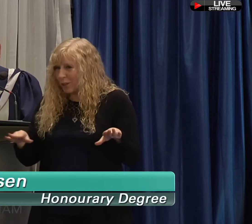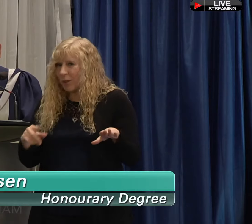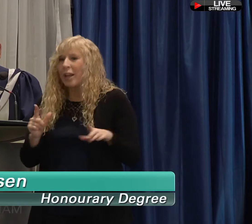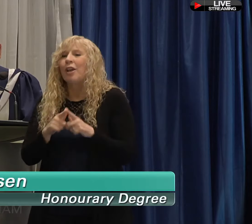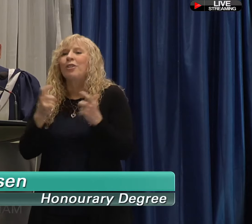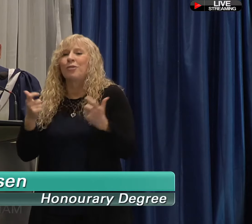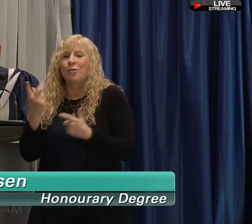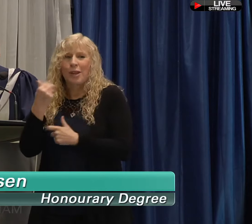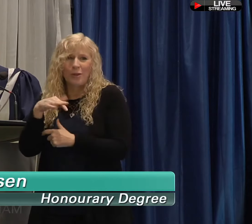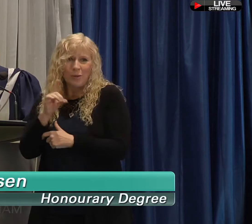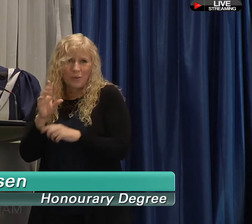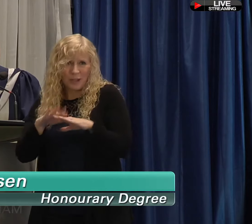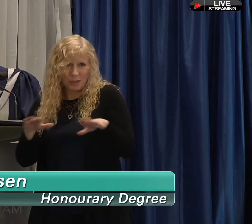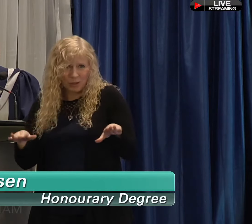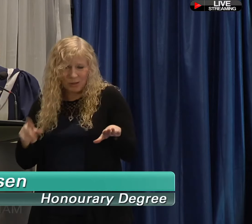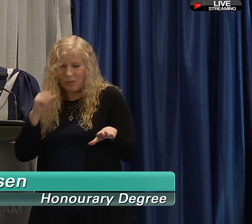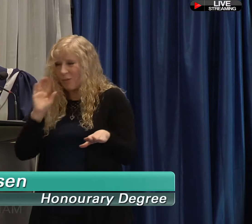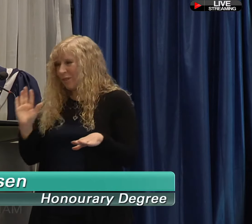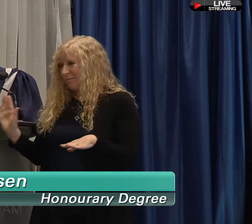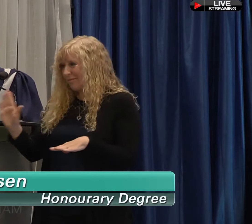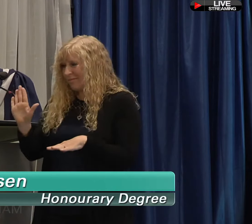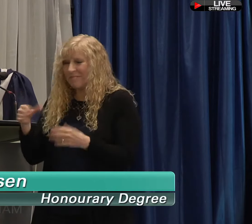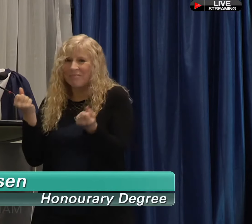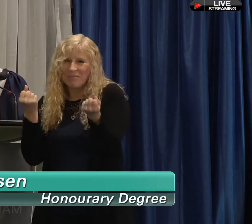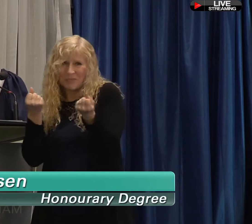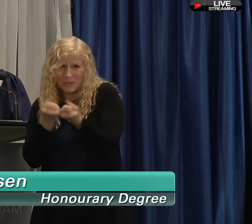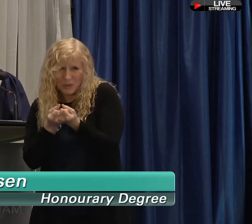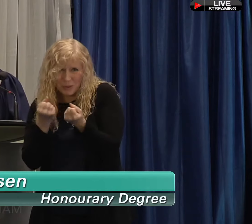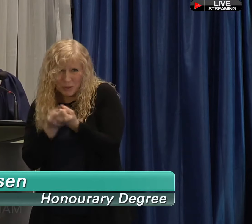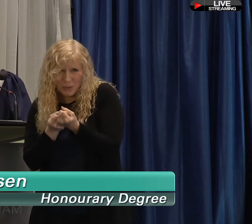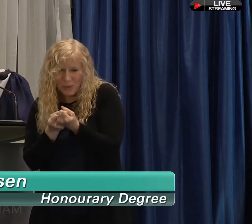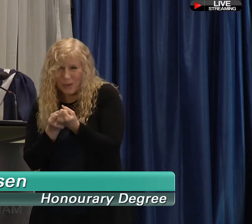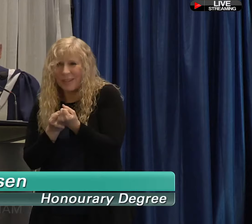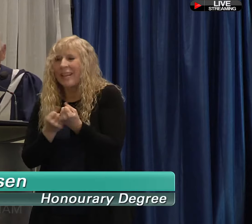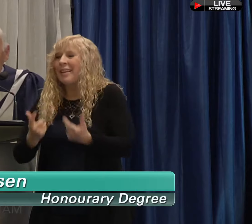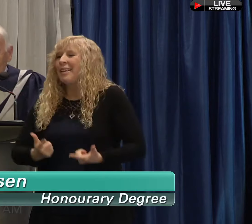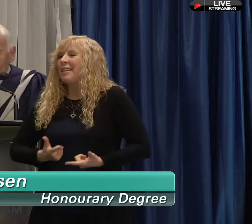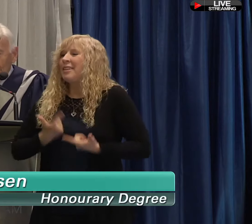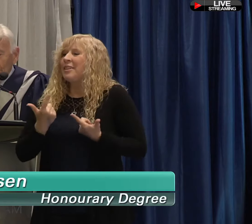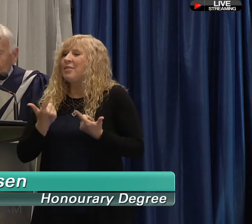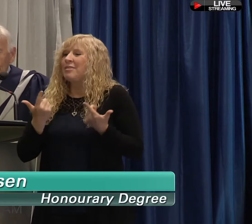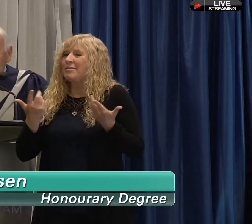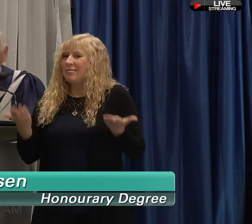great-grandchildren for their support and for giving me a life here in Canada.